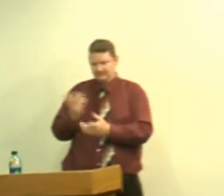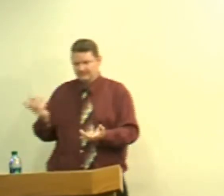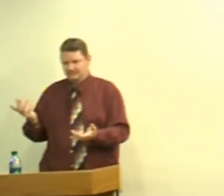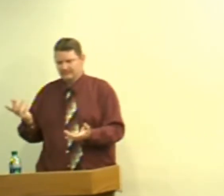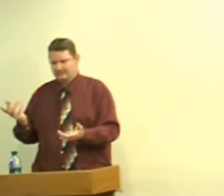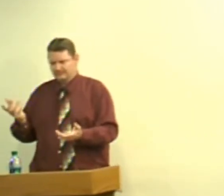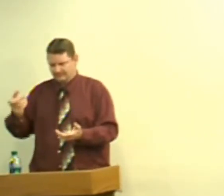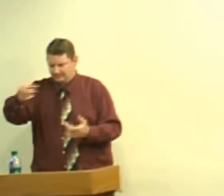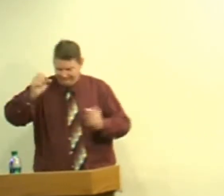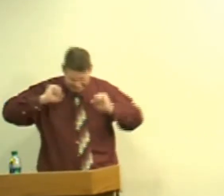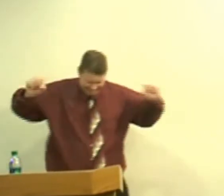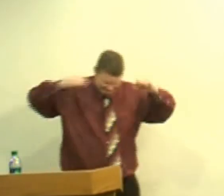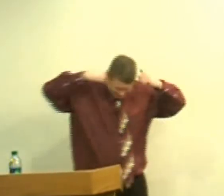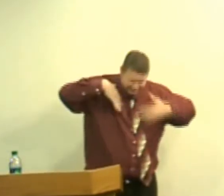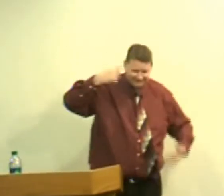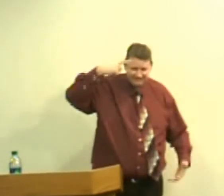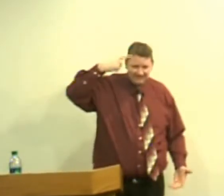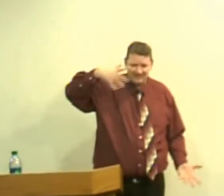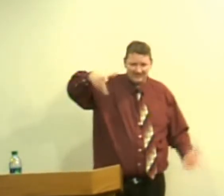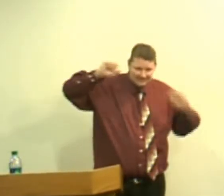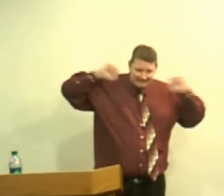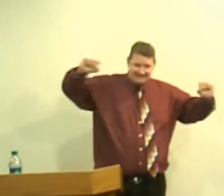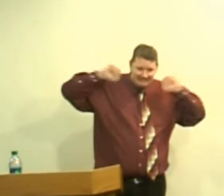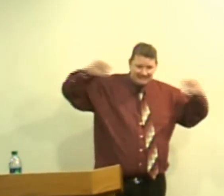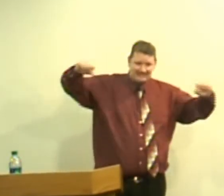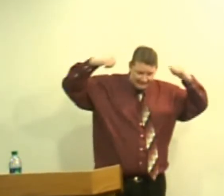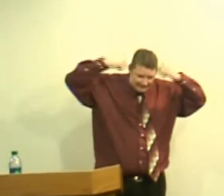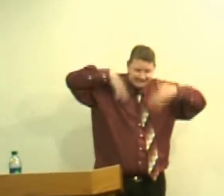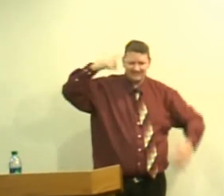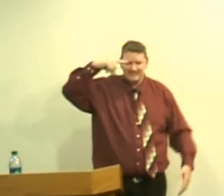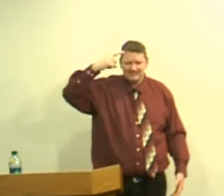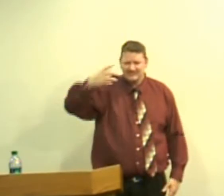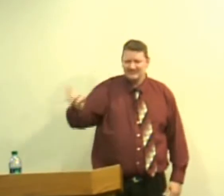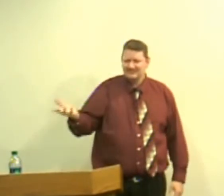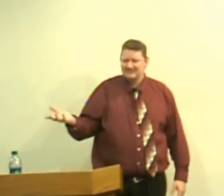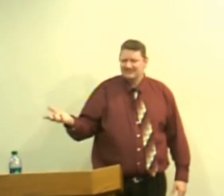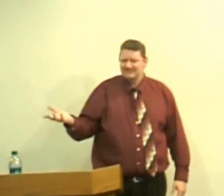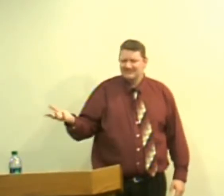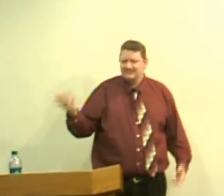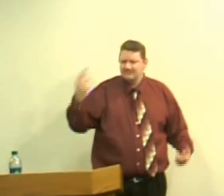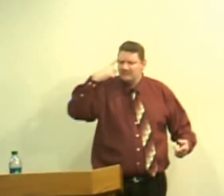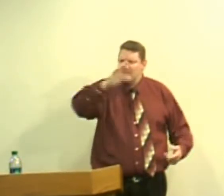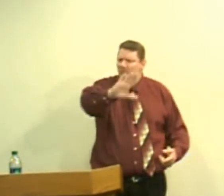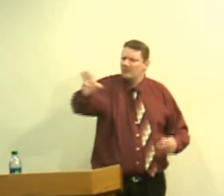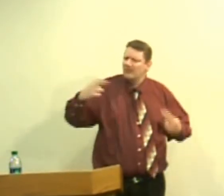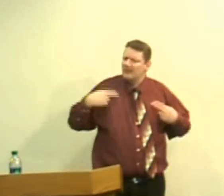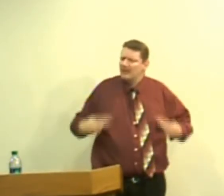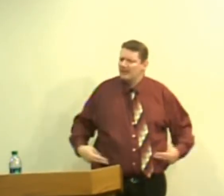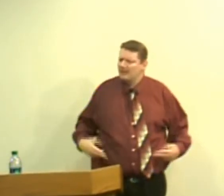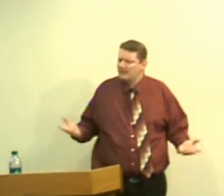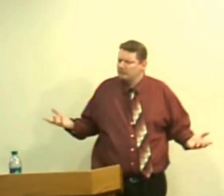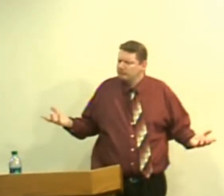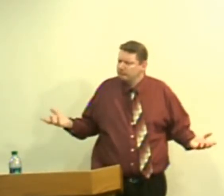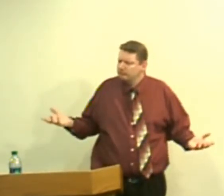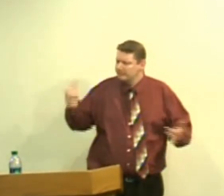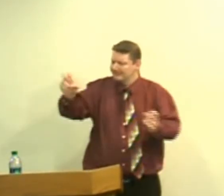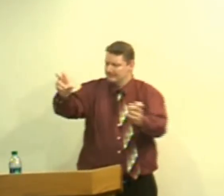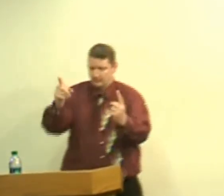Good standing. Exercise. What do you do the exercises for? Why would one want to exert themselves? It's for your